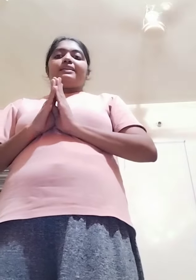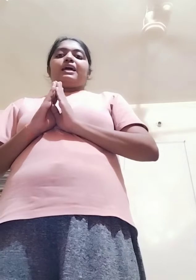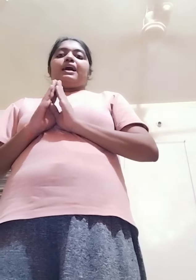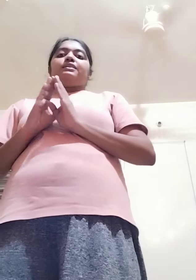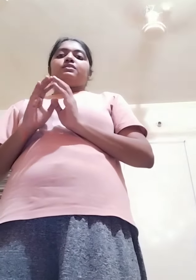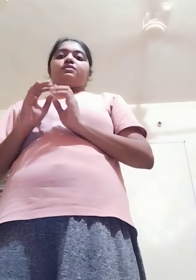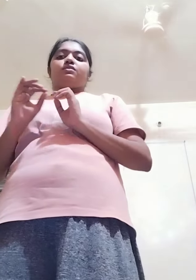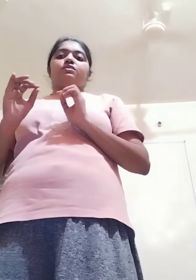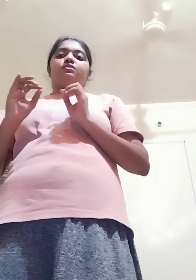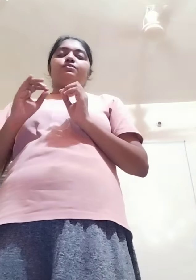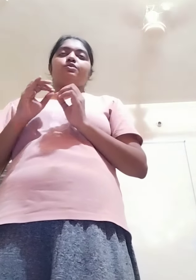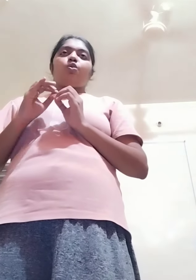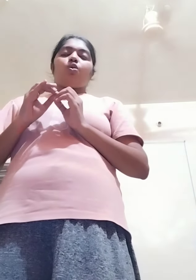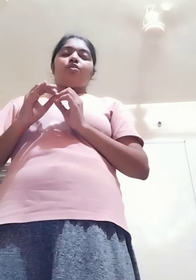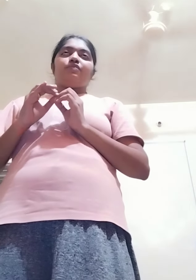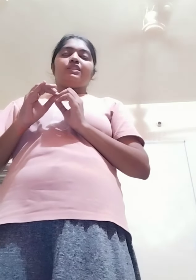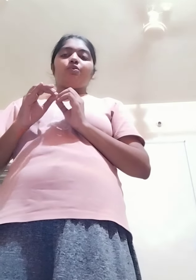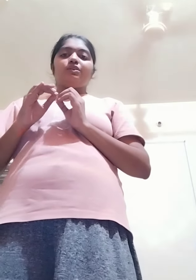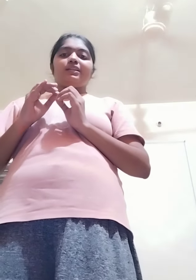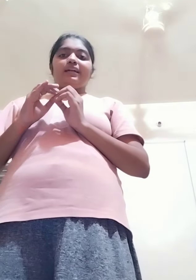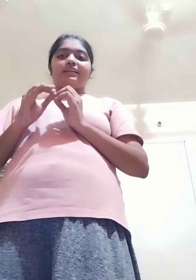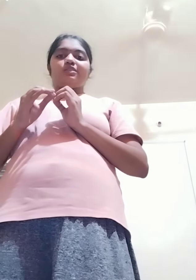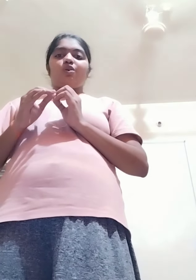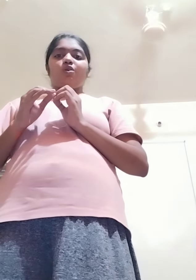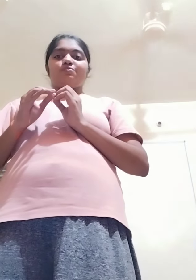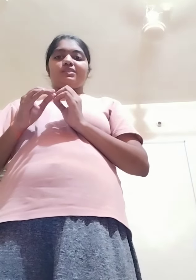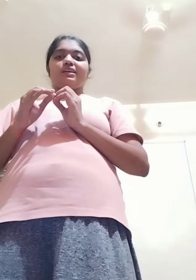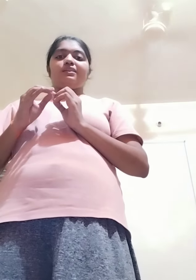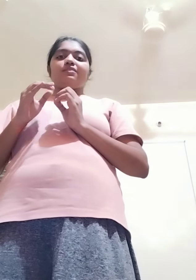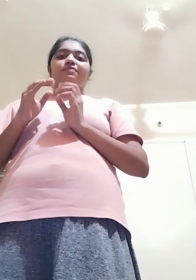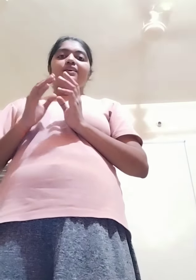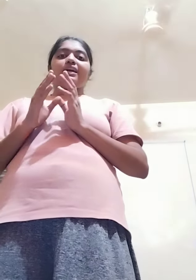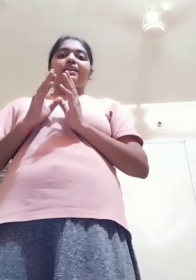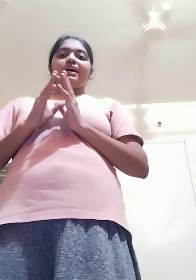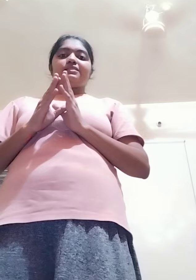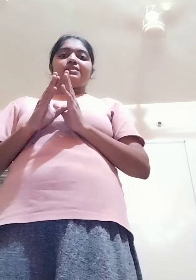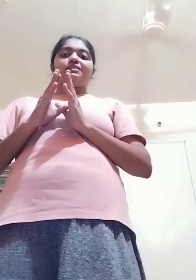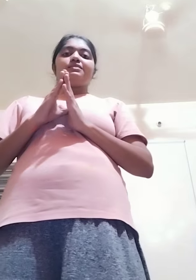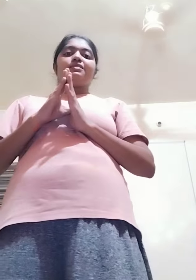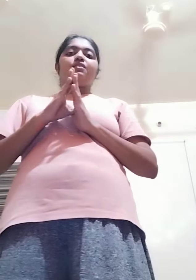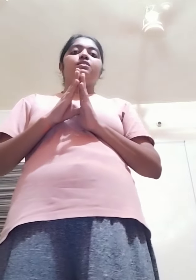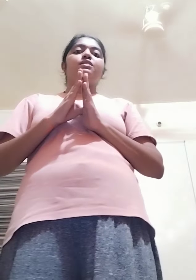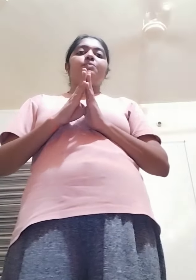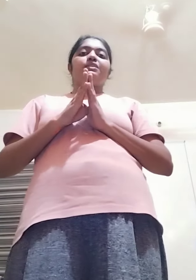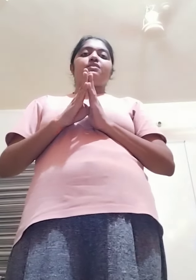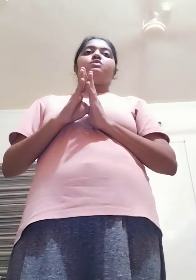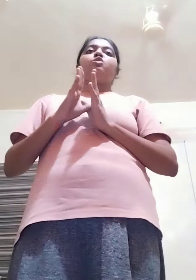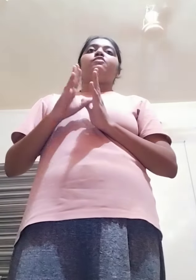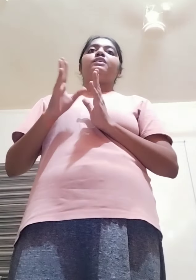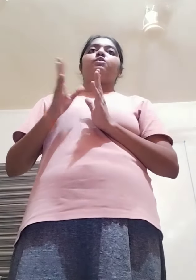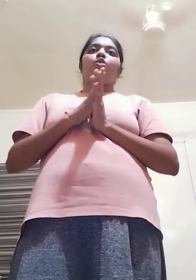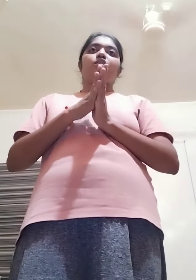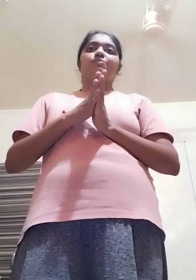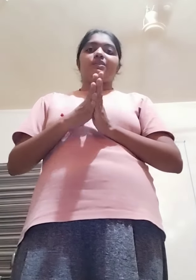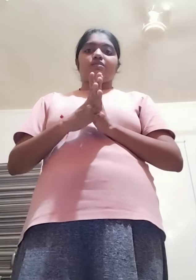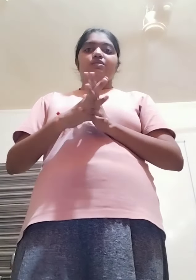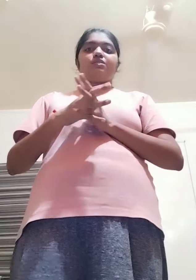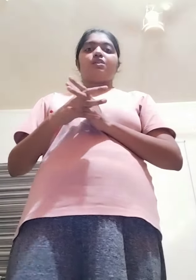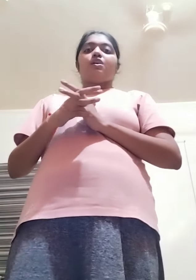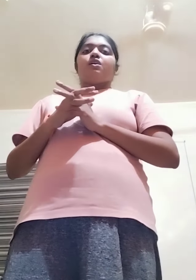that without creating the object, we can access the methods, or we can call the methods